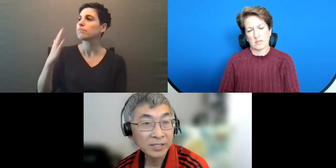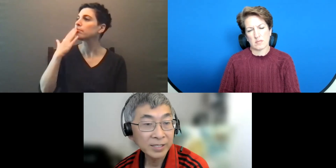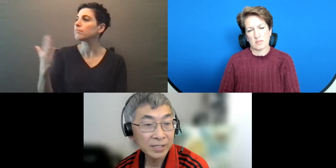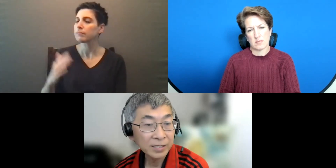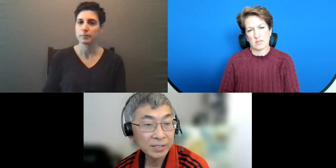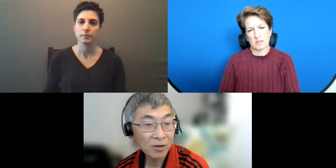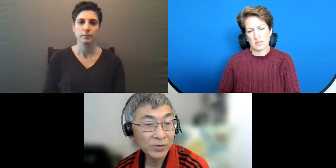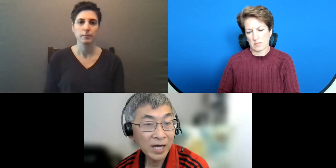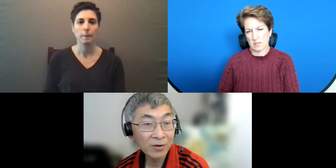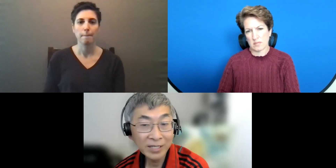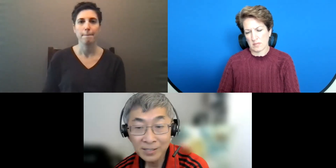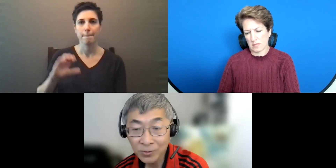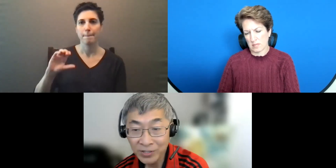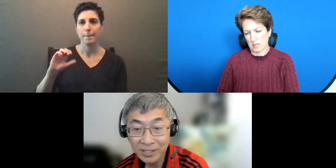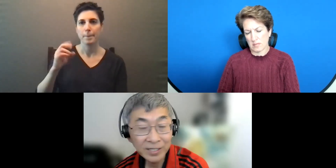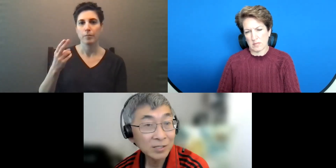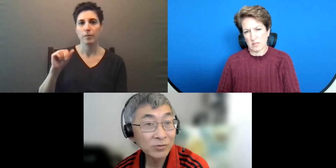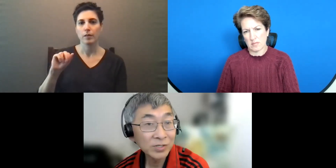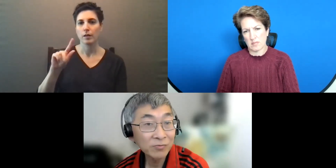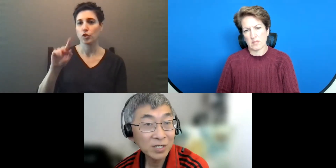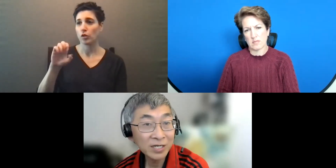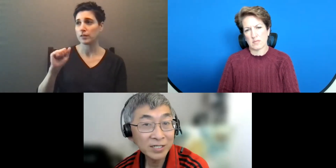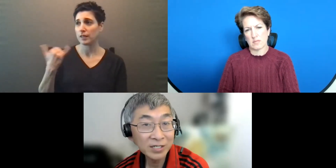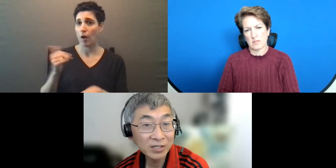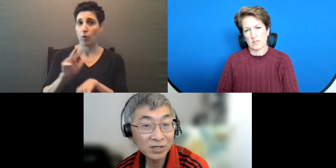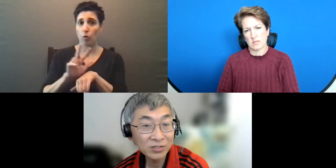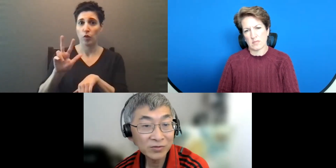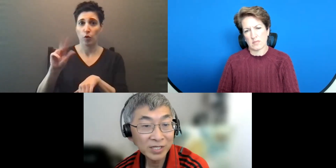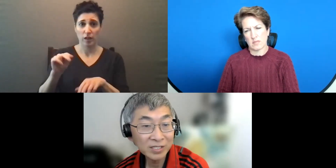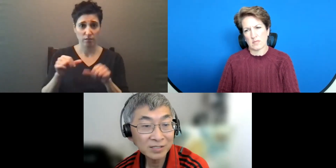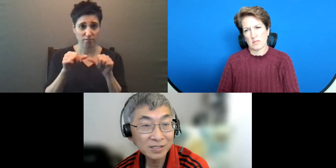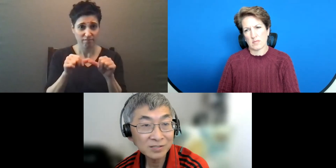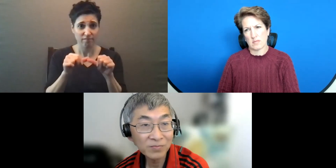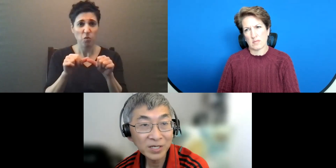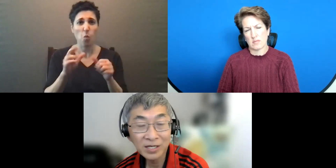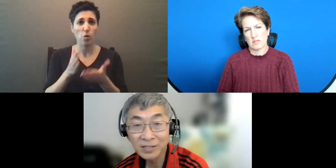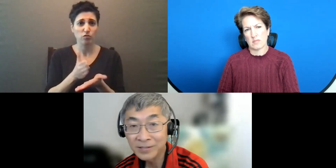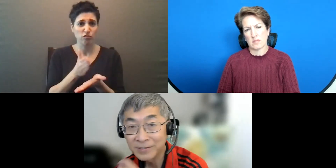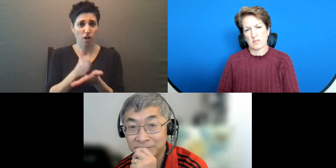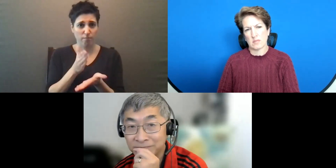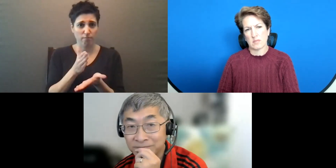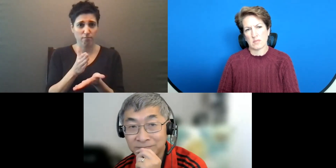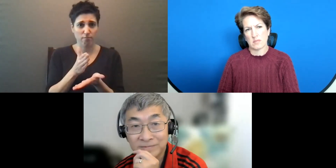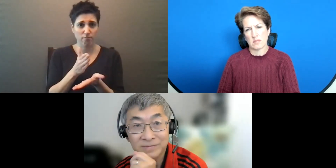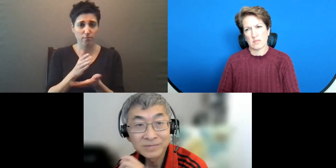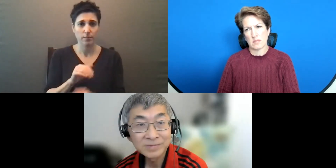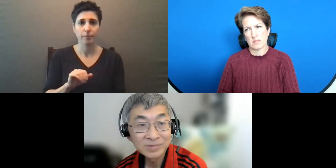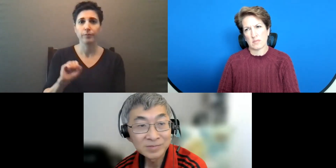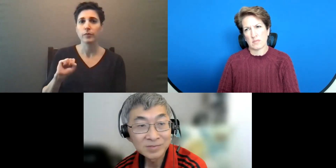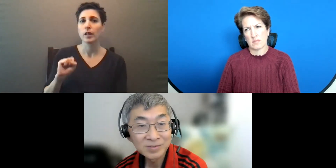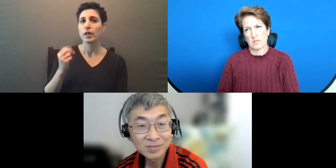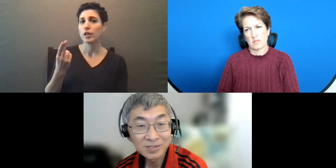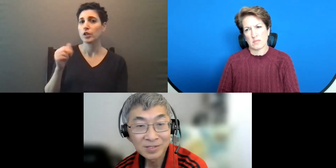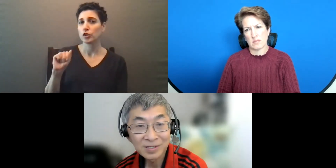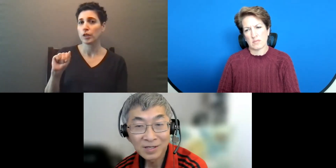you. I think now it's 3:30. Do you want to continue, or should we just stop here? I can stay on a